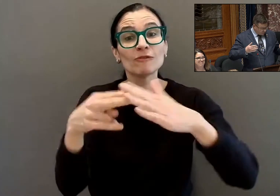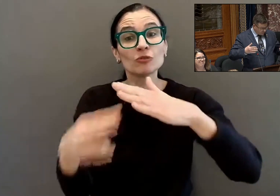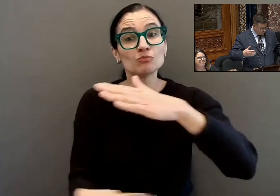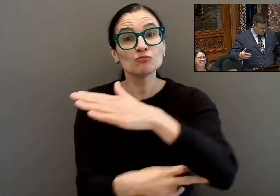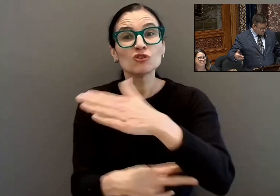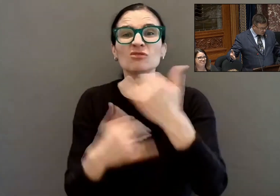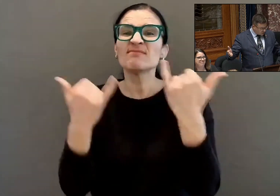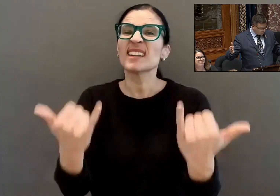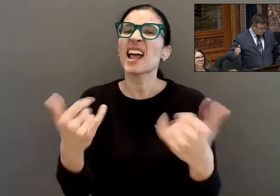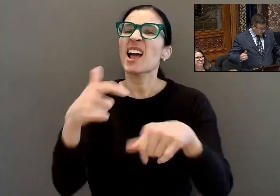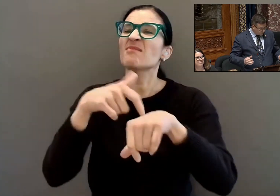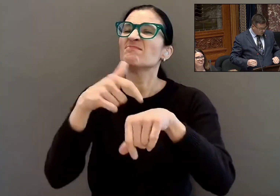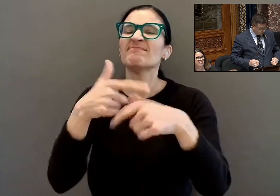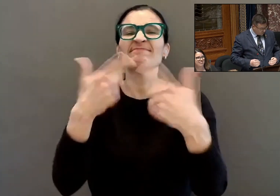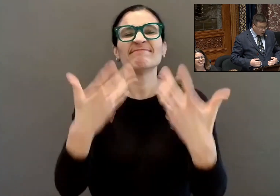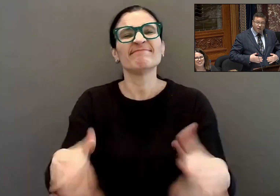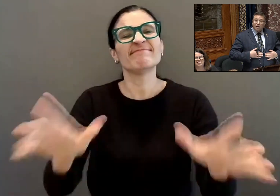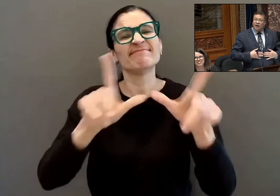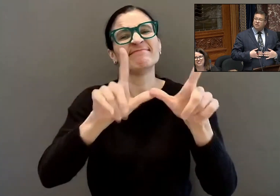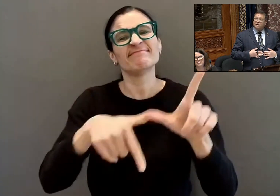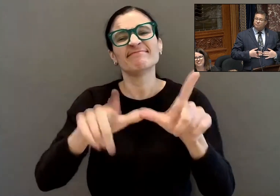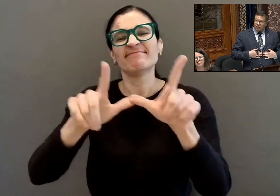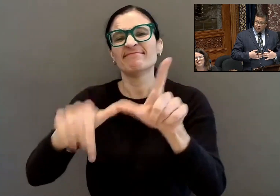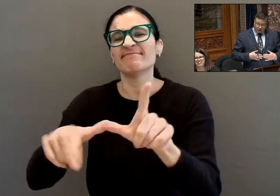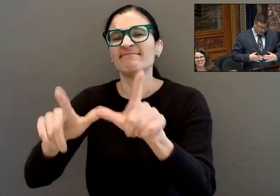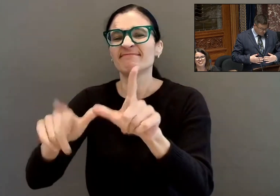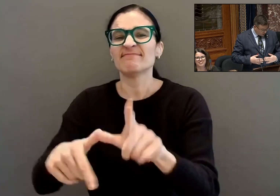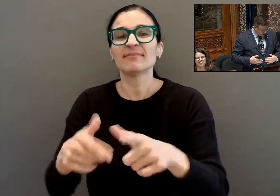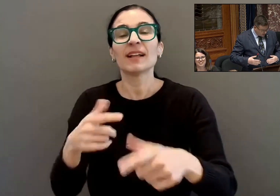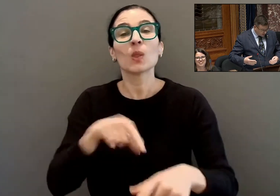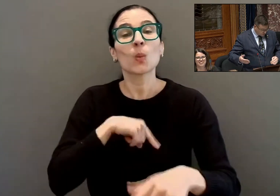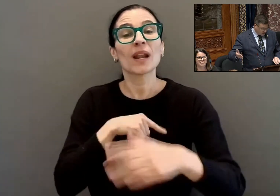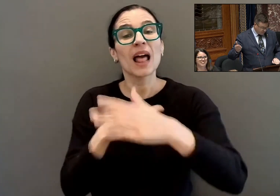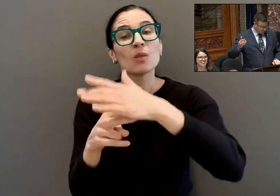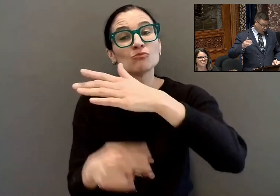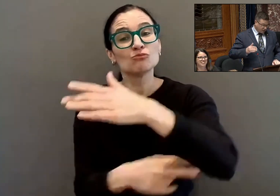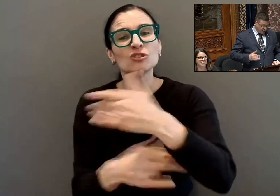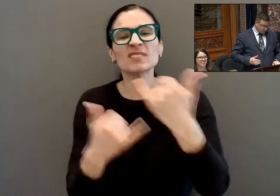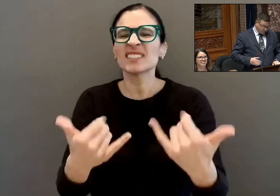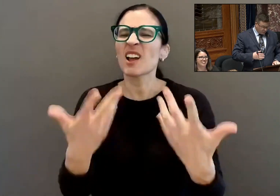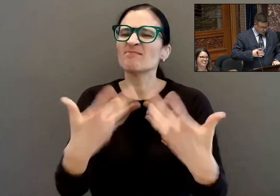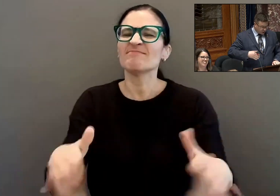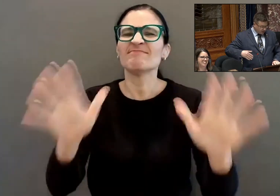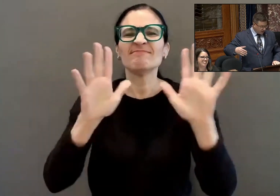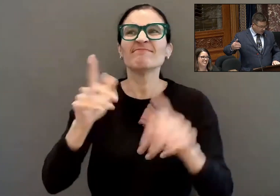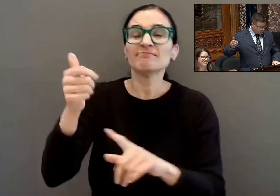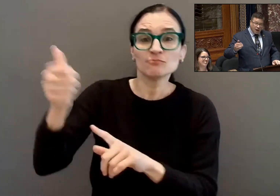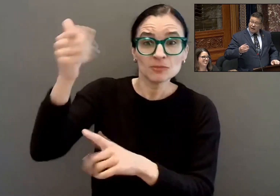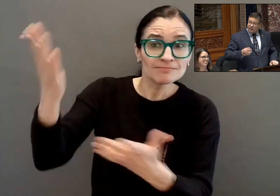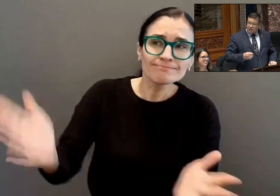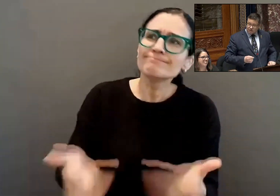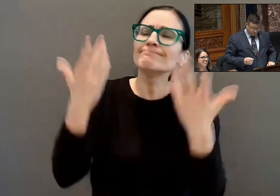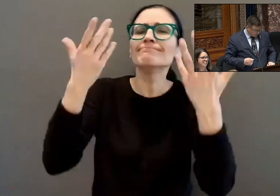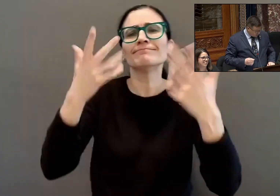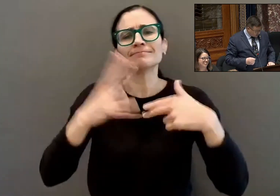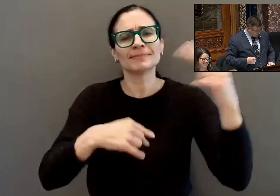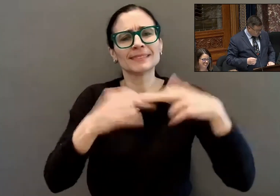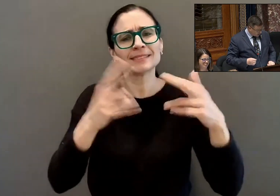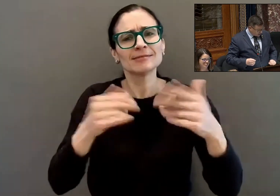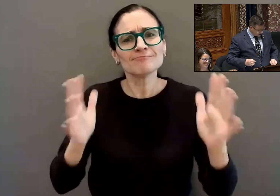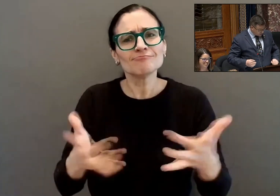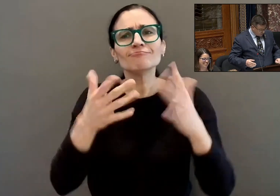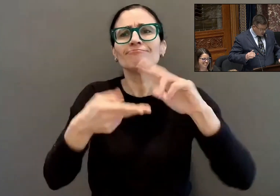time, Mr. Premier. Let us build the interconnector, interconnector, interconnector. Let us build